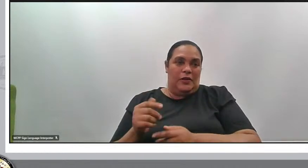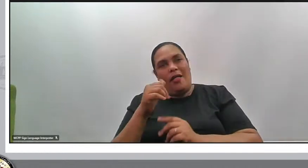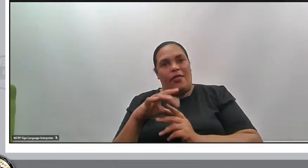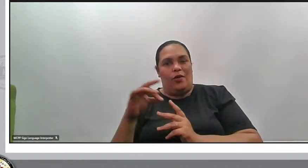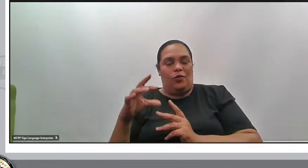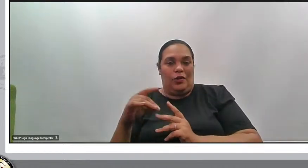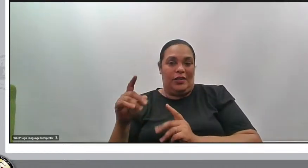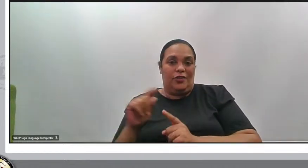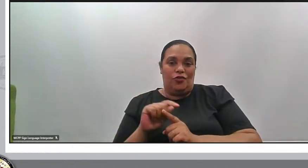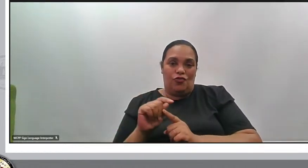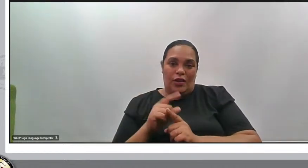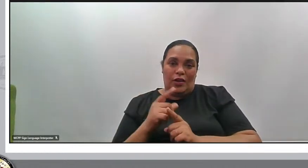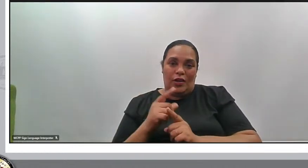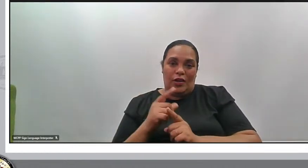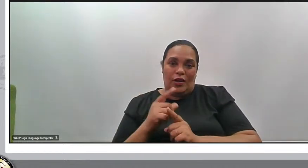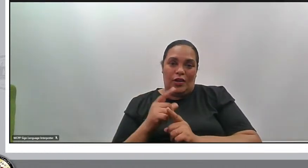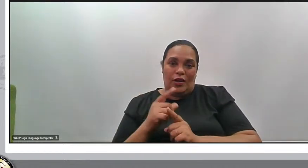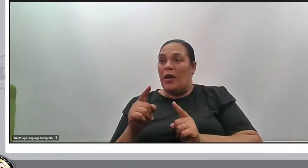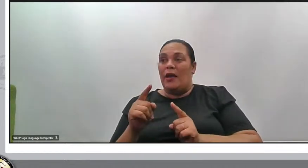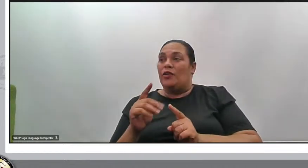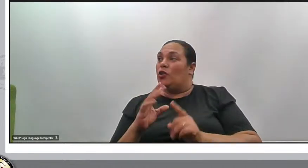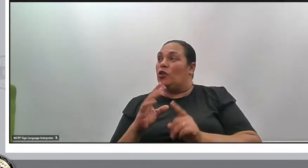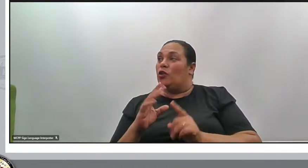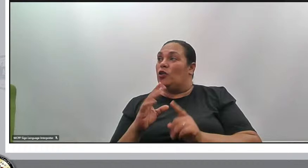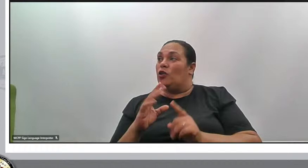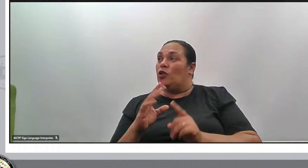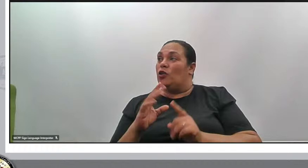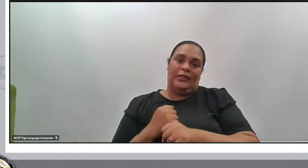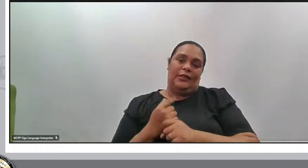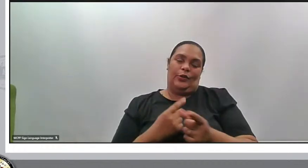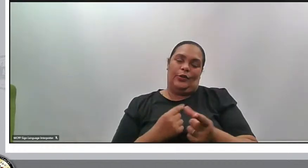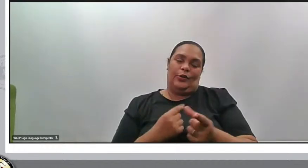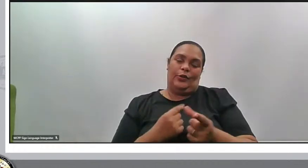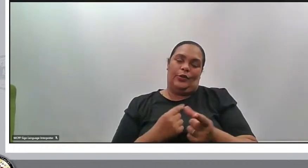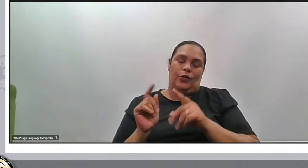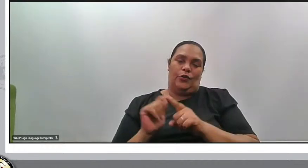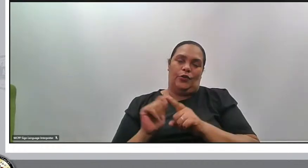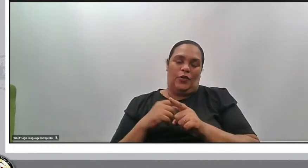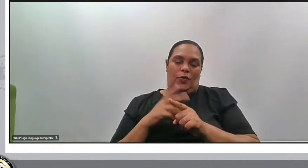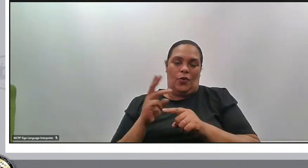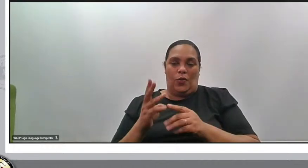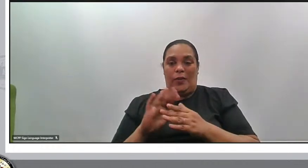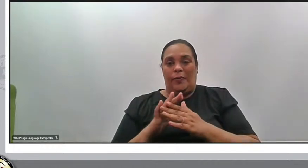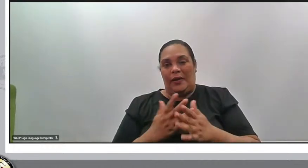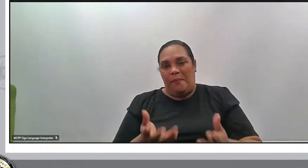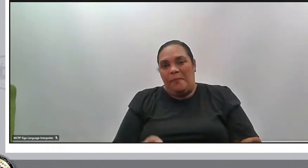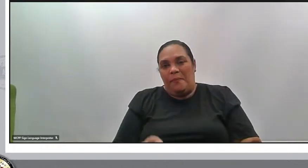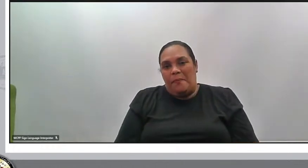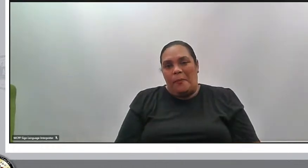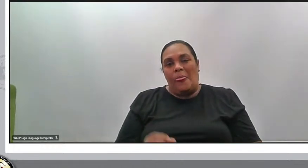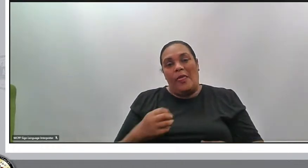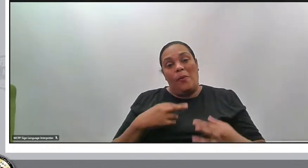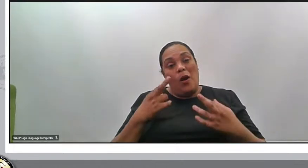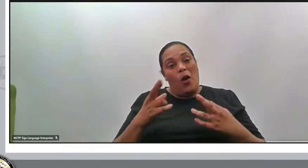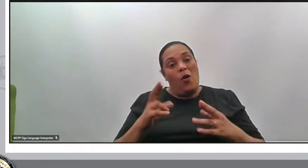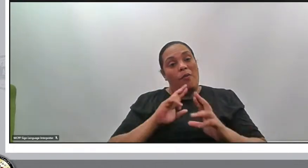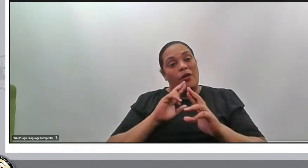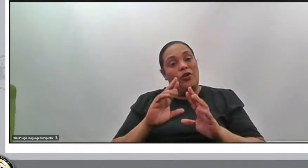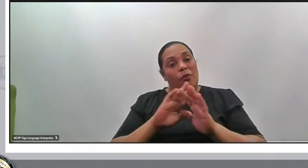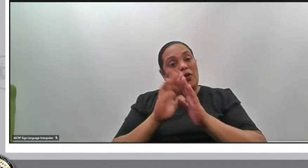to training, which is not necessarily the standard run-of-the-mill kind of training that we have all become accustomed to. So I hope that